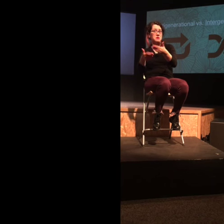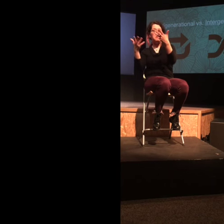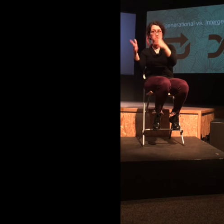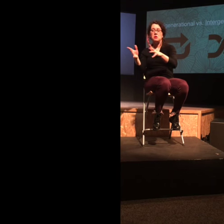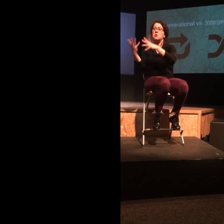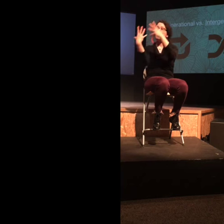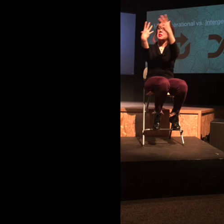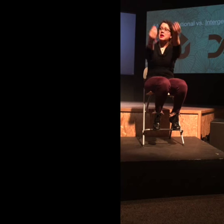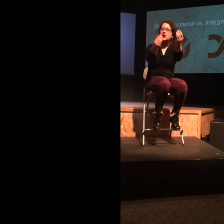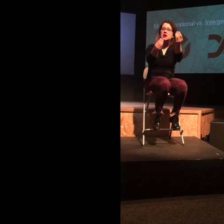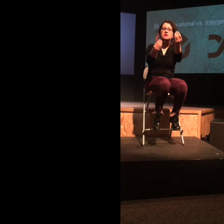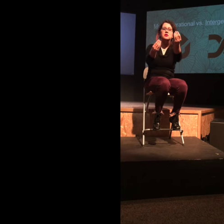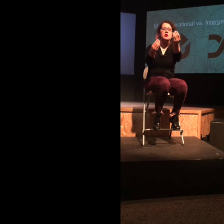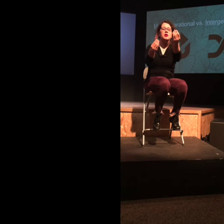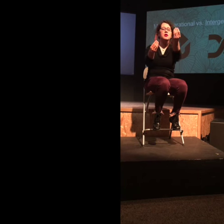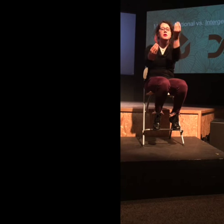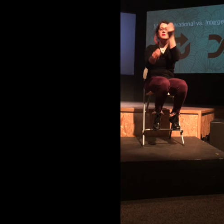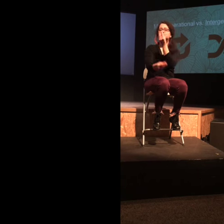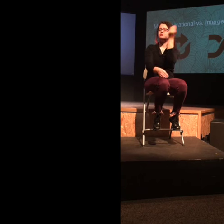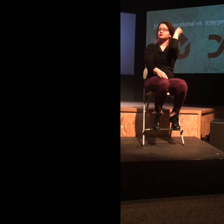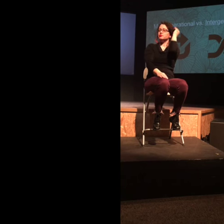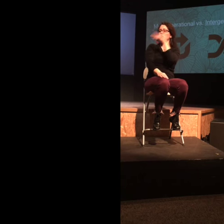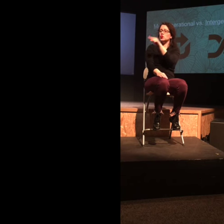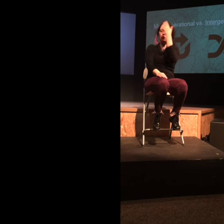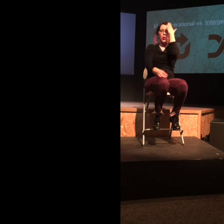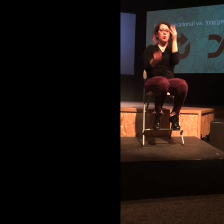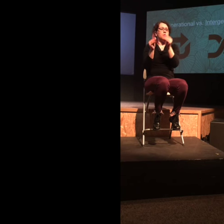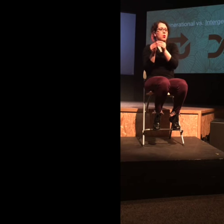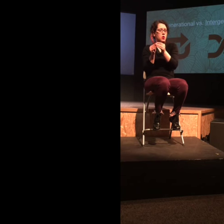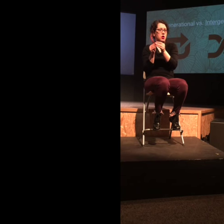button on iTunes. There's